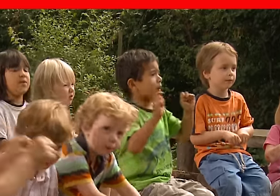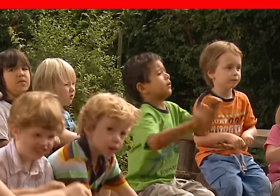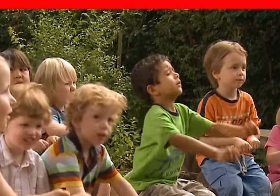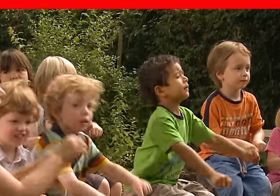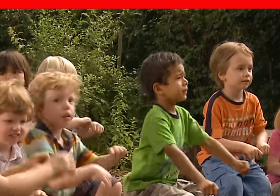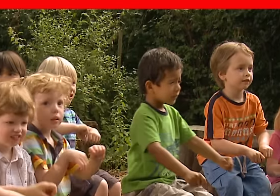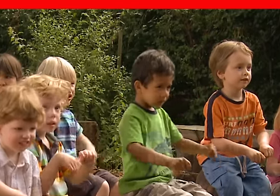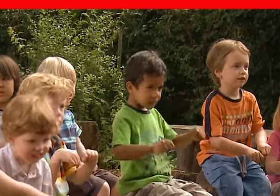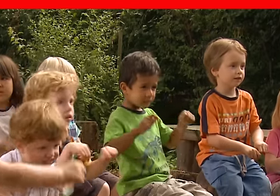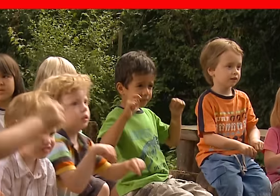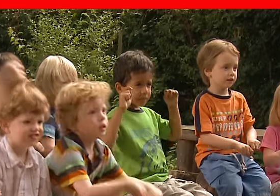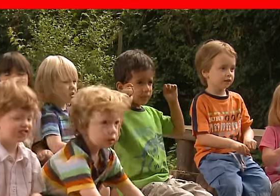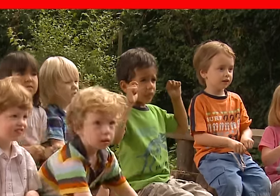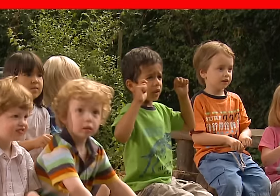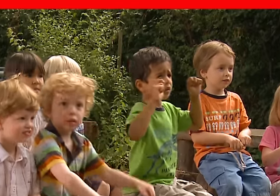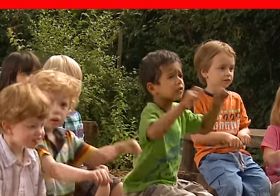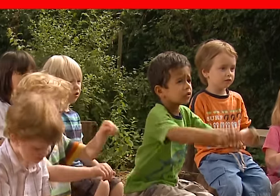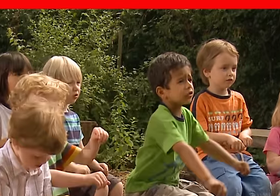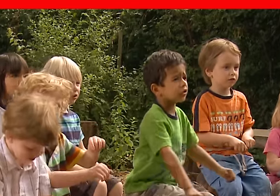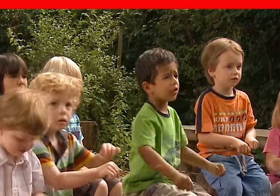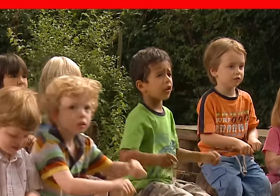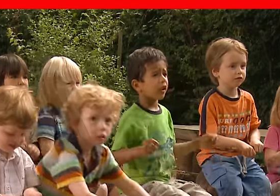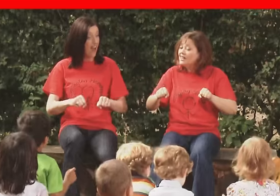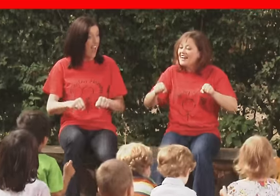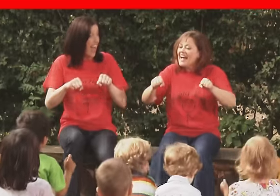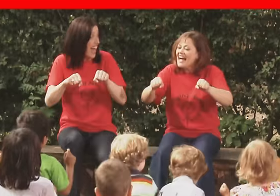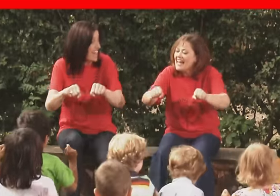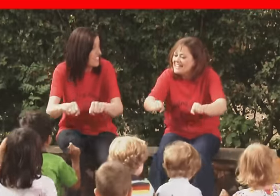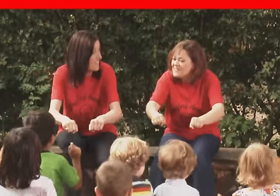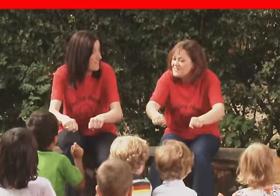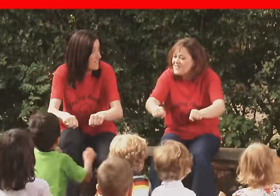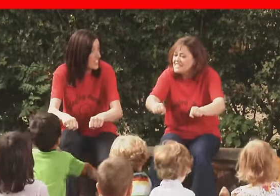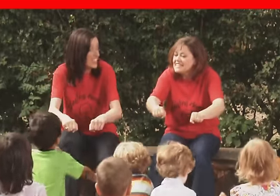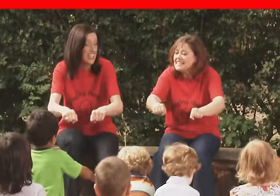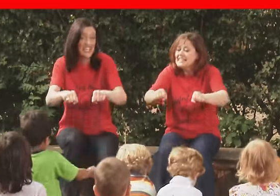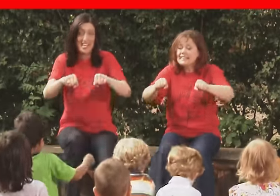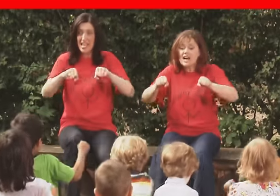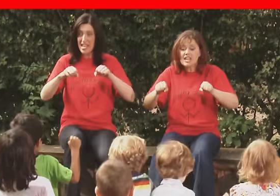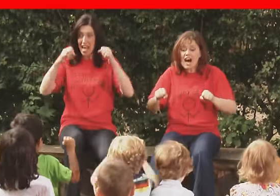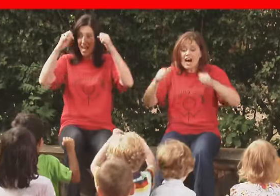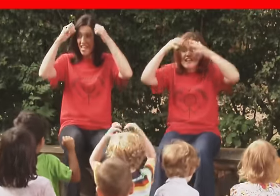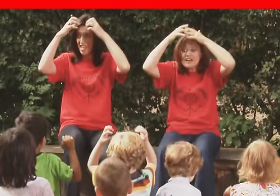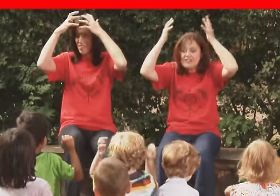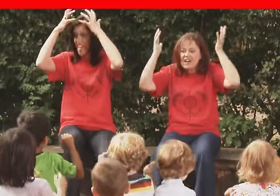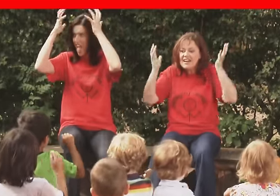boat! Slowly to the shore! And if you see a lion bear,